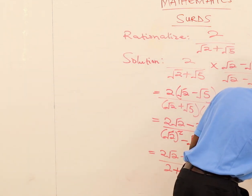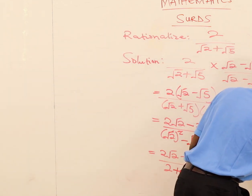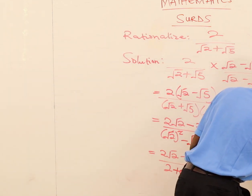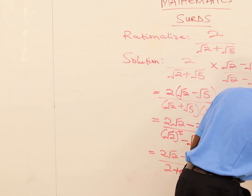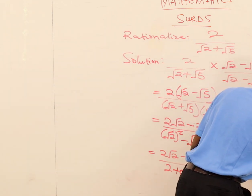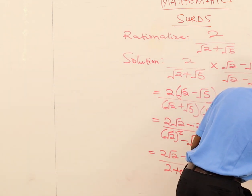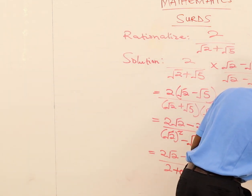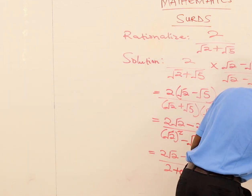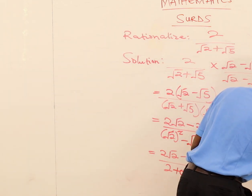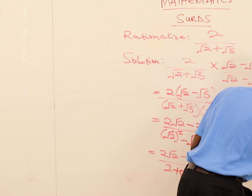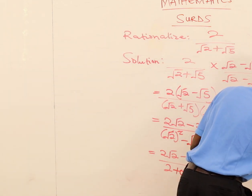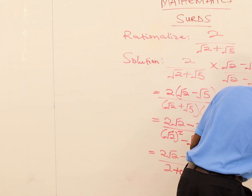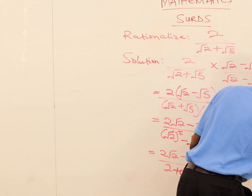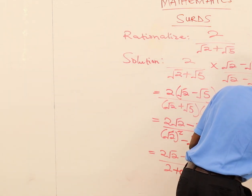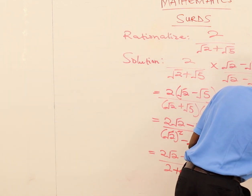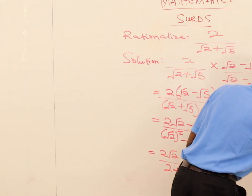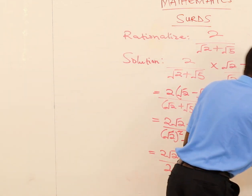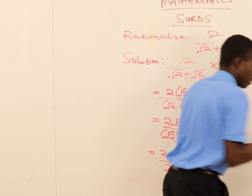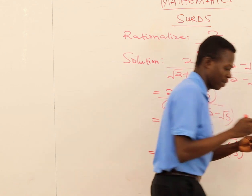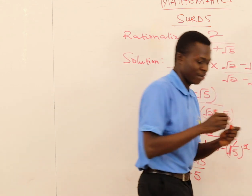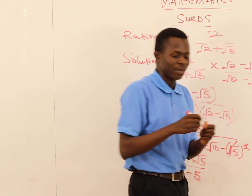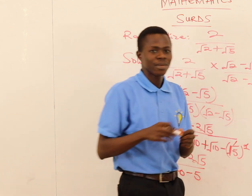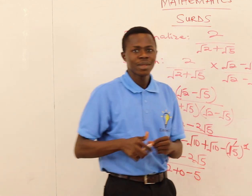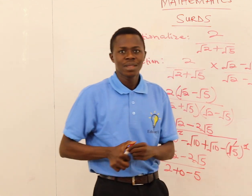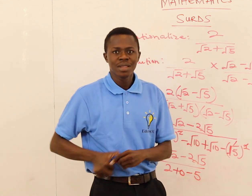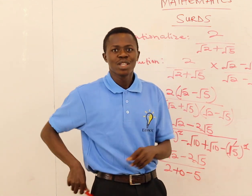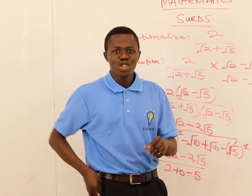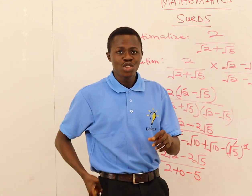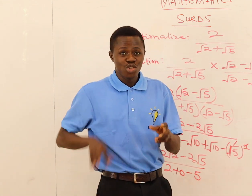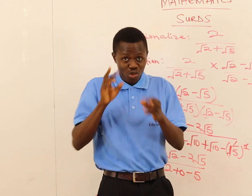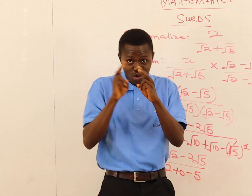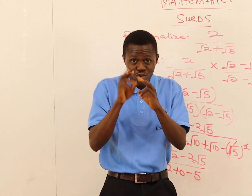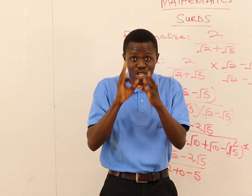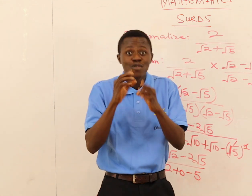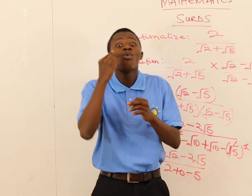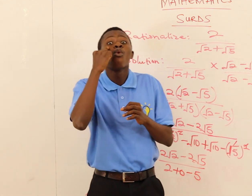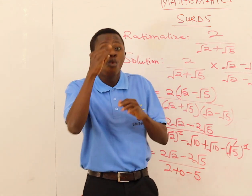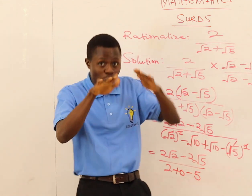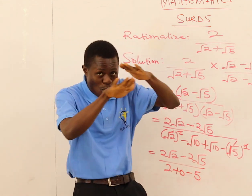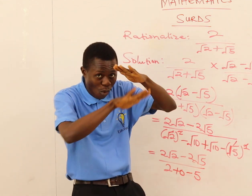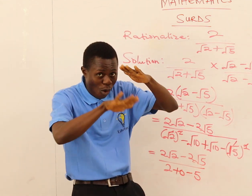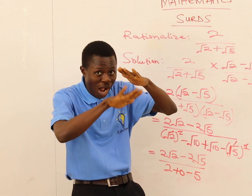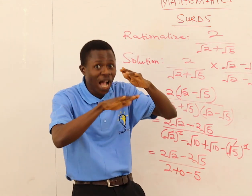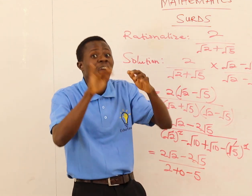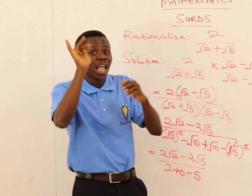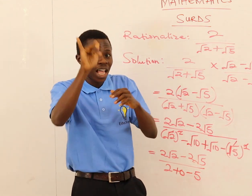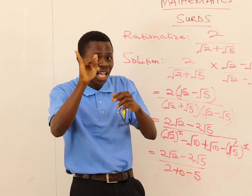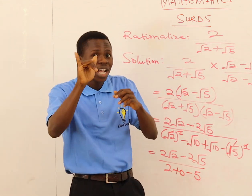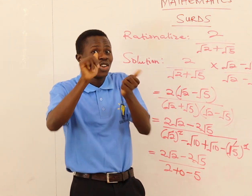conjugate said. So the answer is going to be square root of 2 plus square root of 7 being